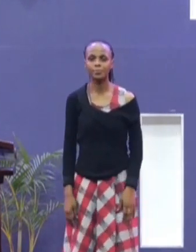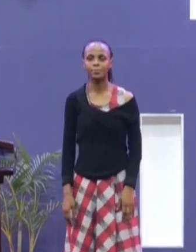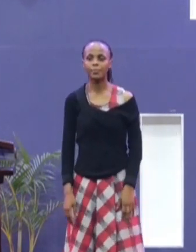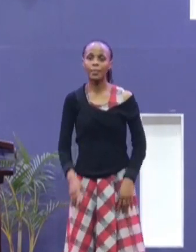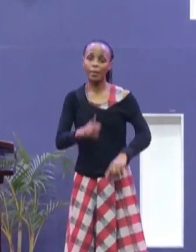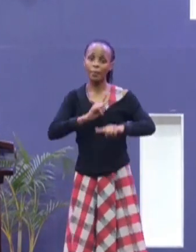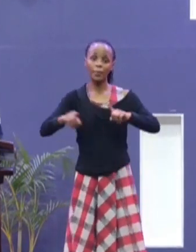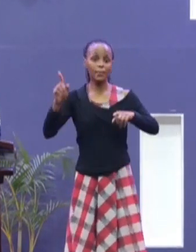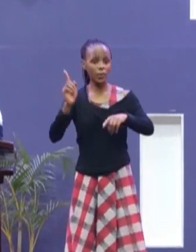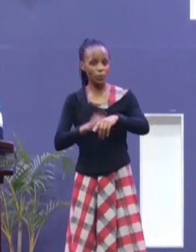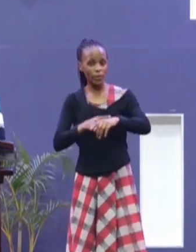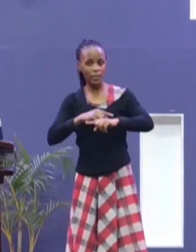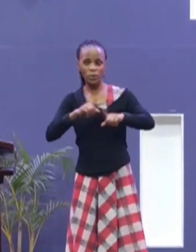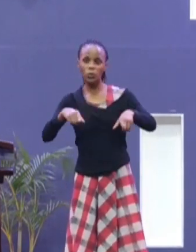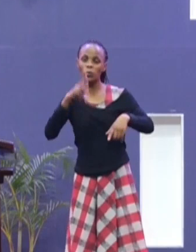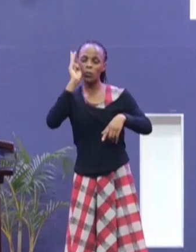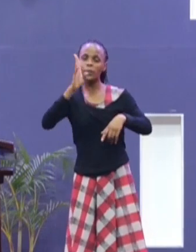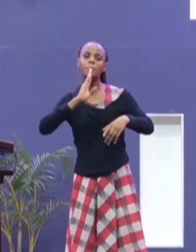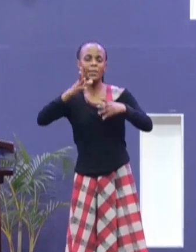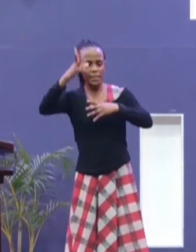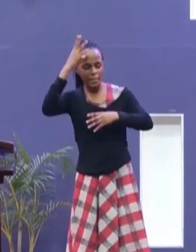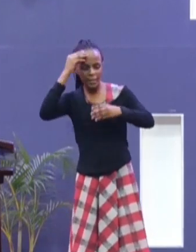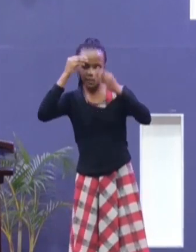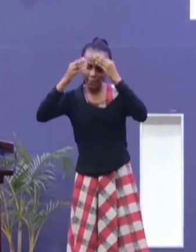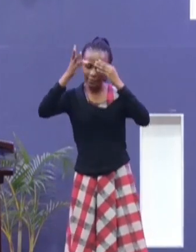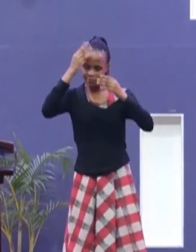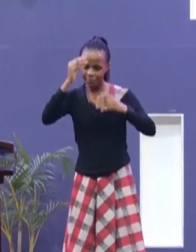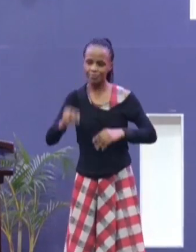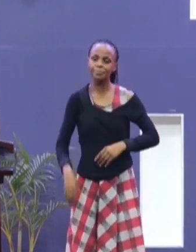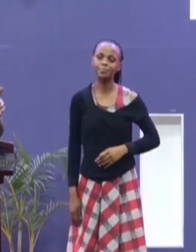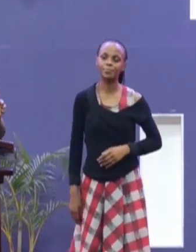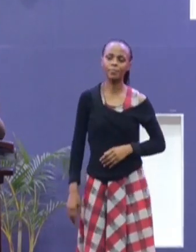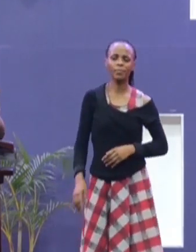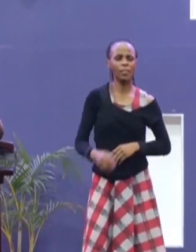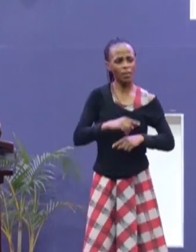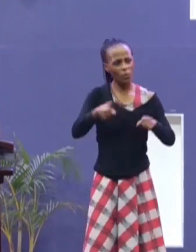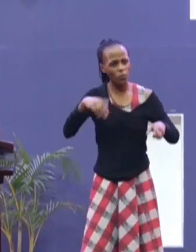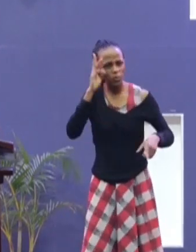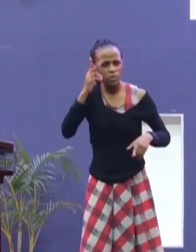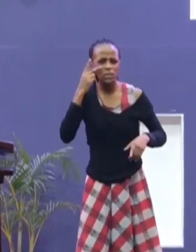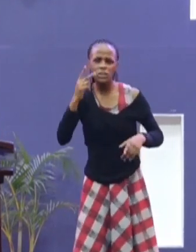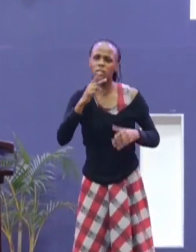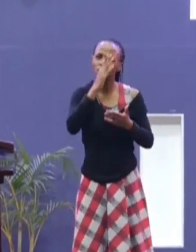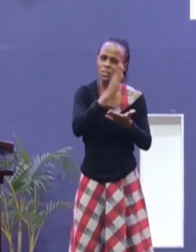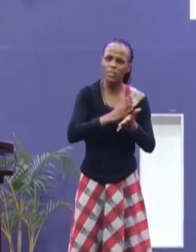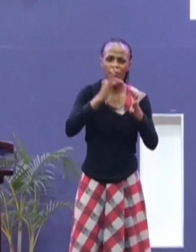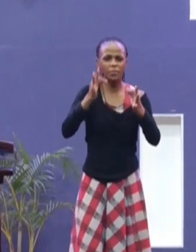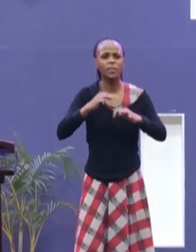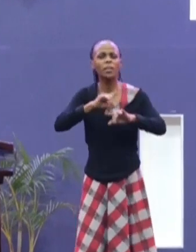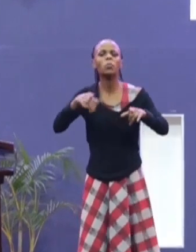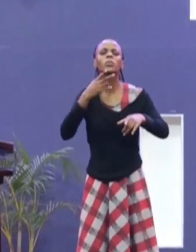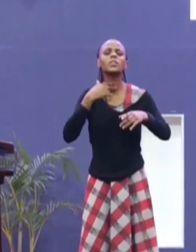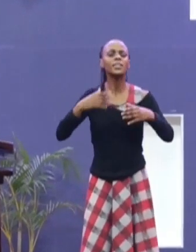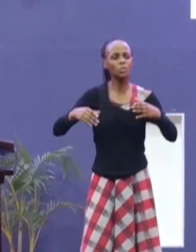But when we'll be in that class, we will look at a number of things we need to do to close up